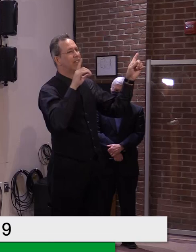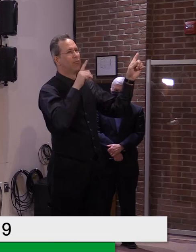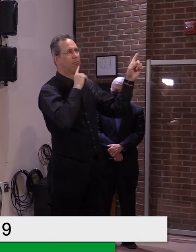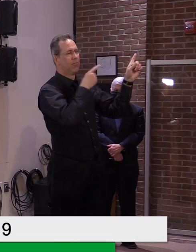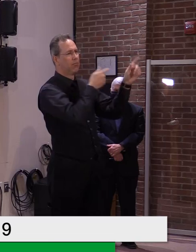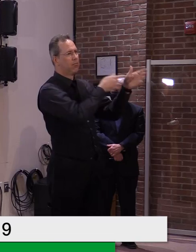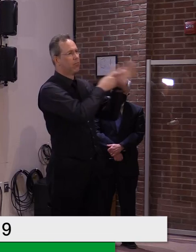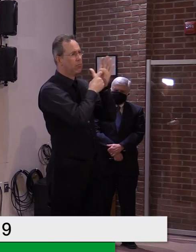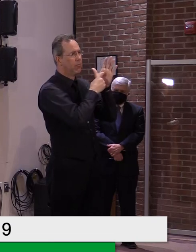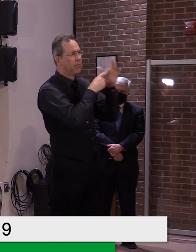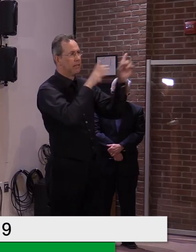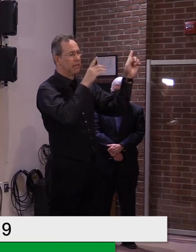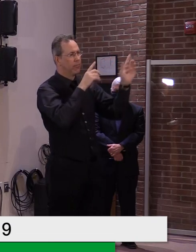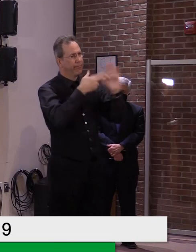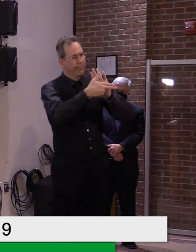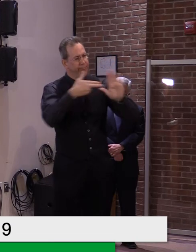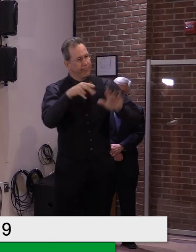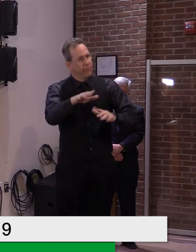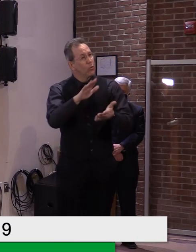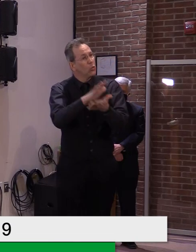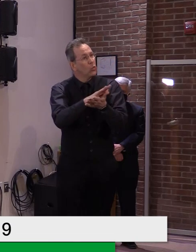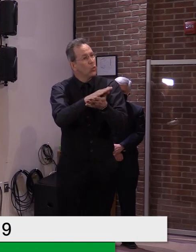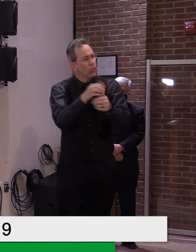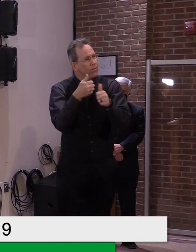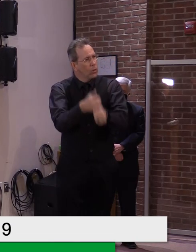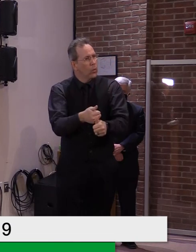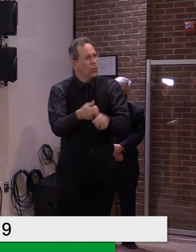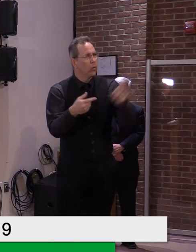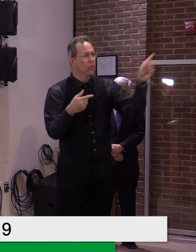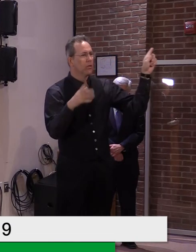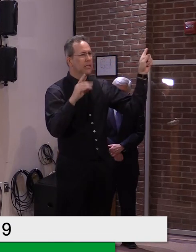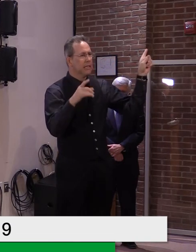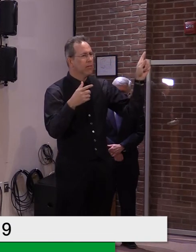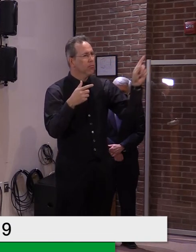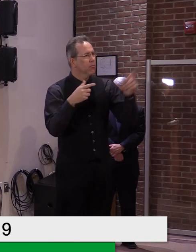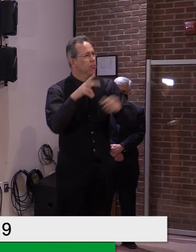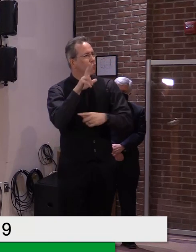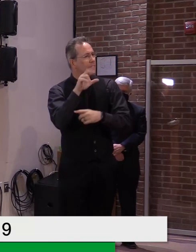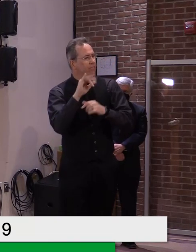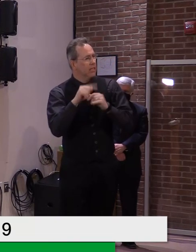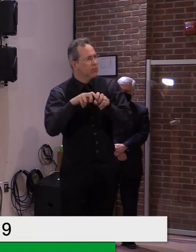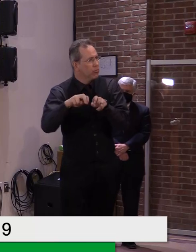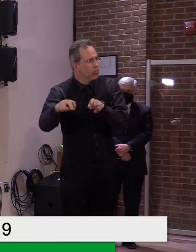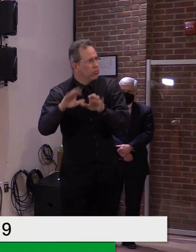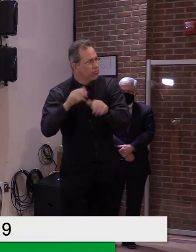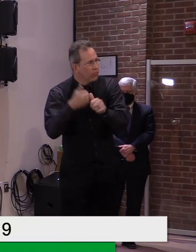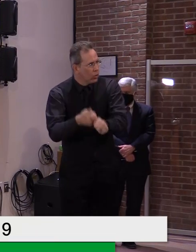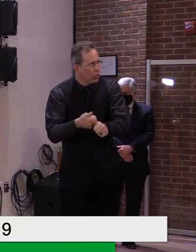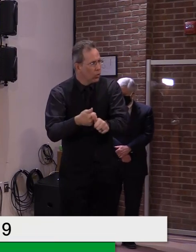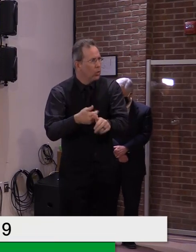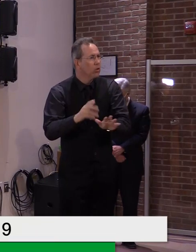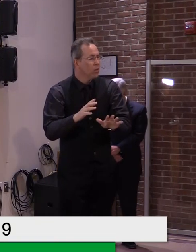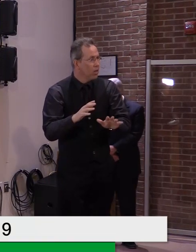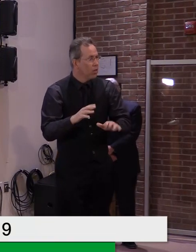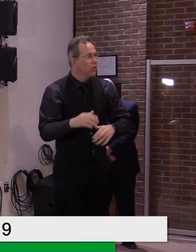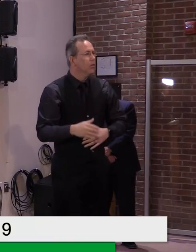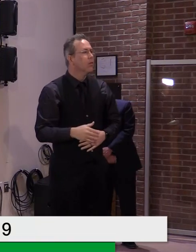Okay, very good, thank you. And I think we're going to Cameron now at this point. Sorry about that.